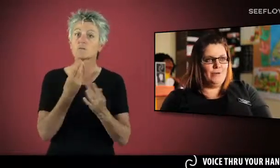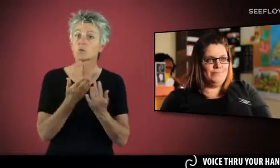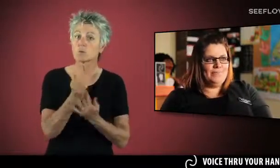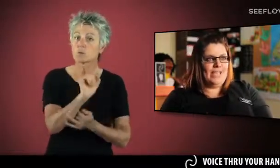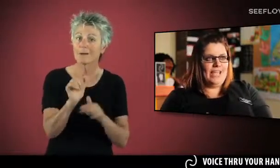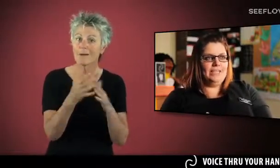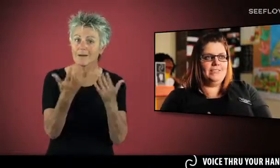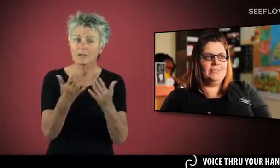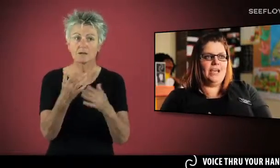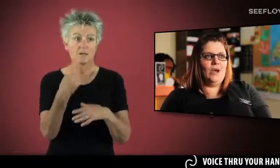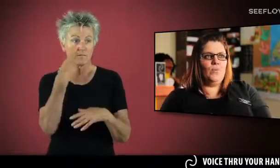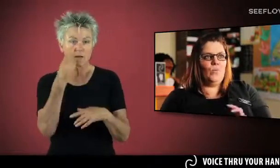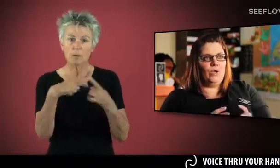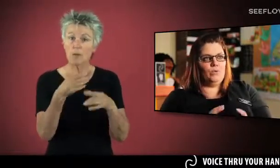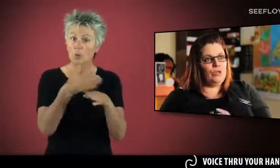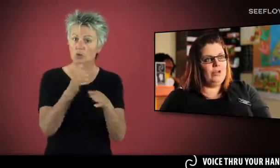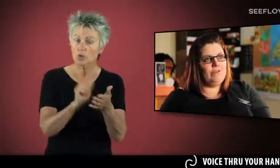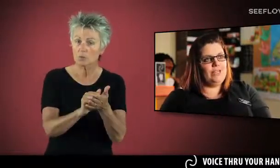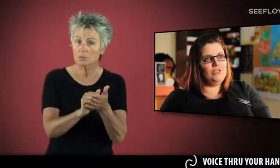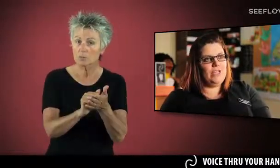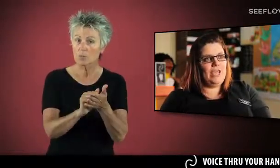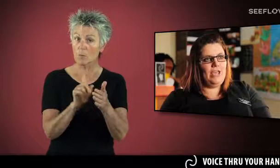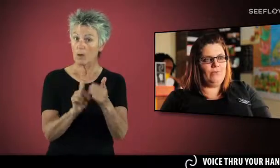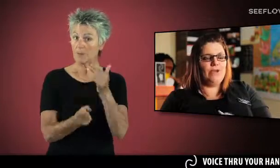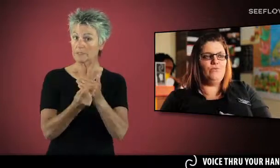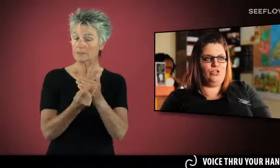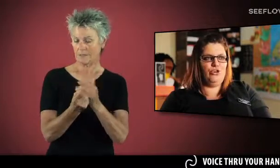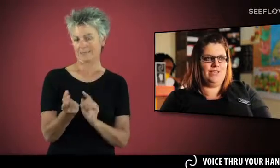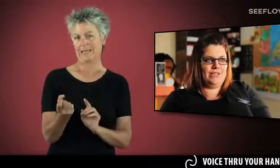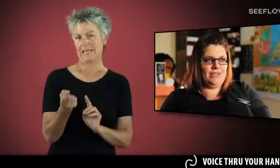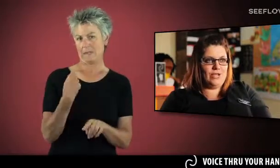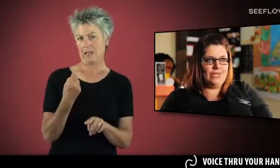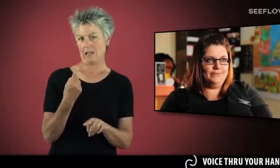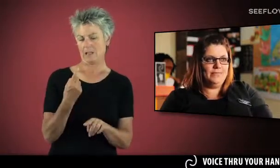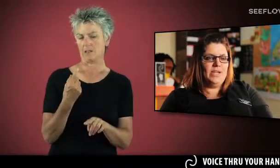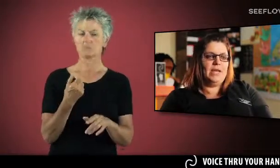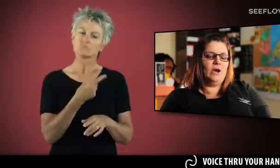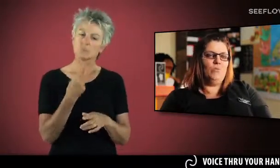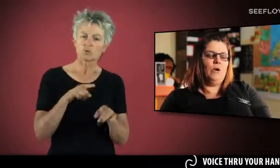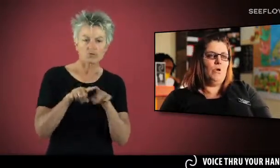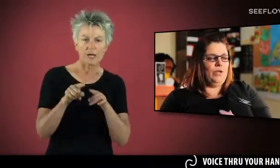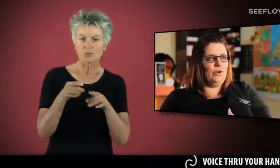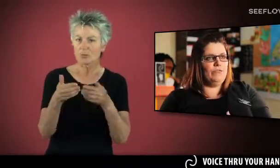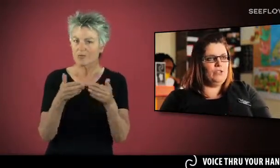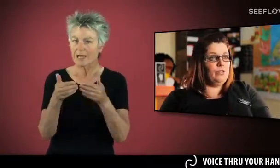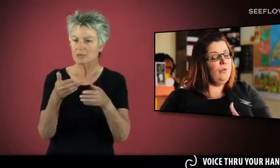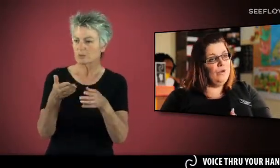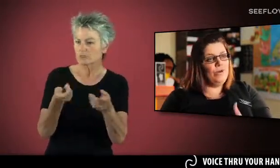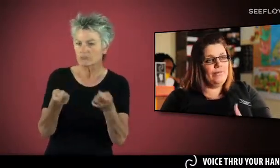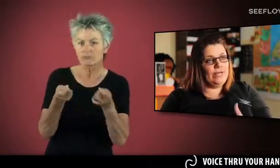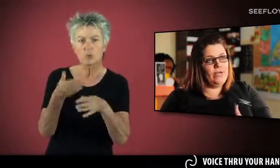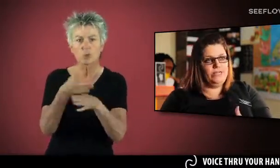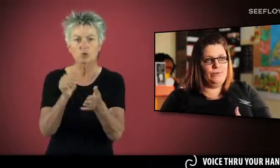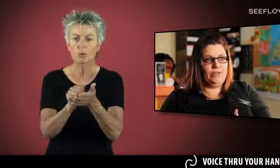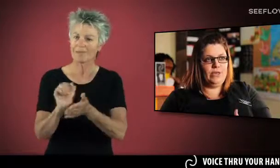us an email, and we will try and arrange to run a workshop in the area. And what we quite often do is we